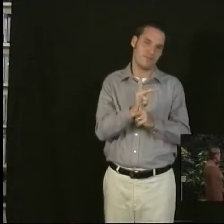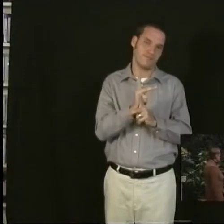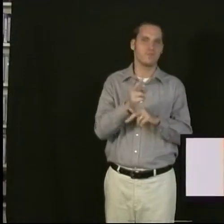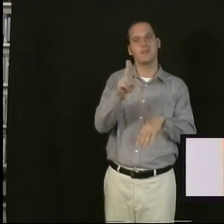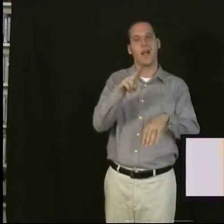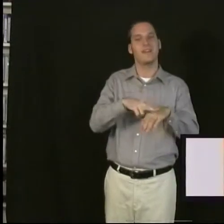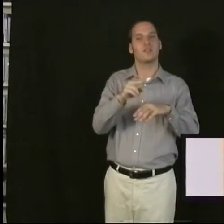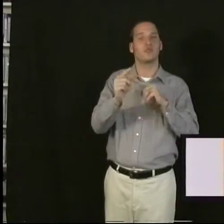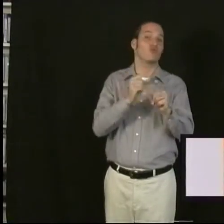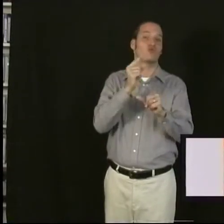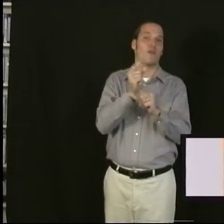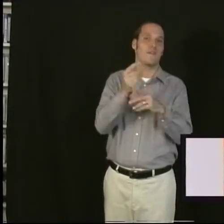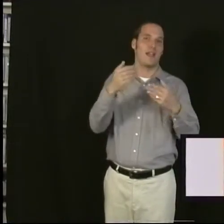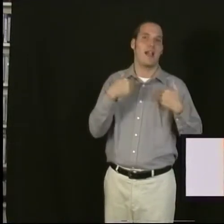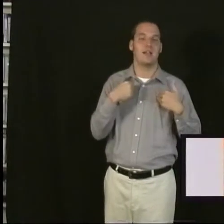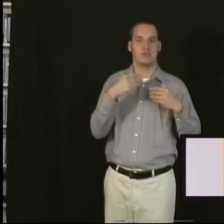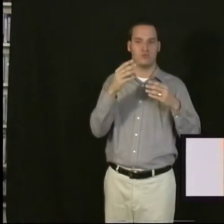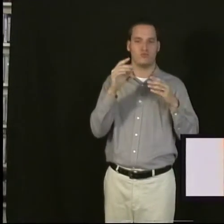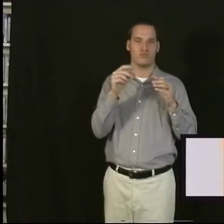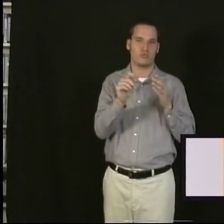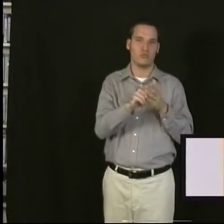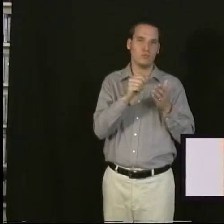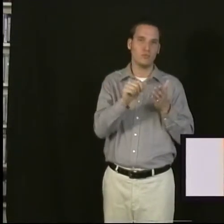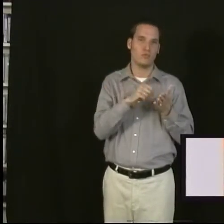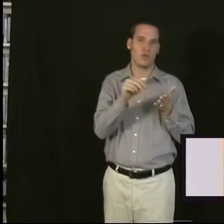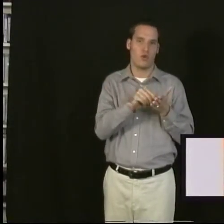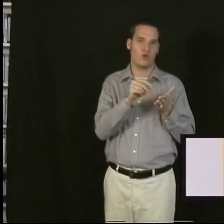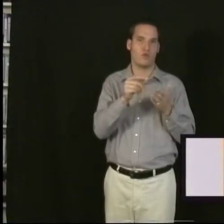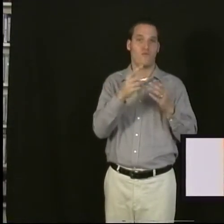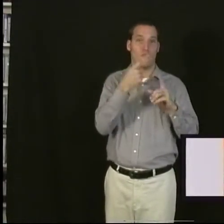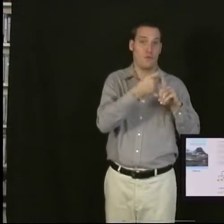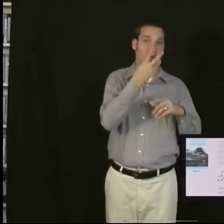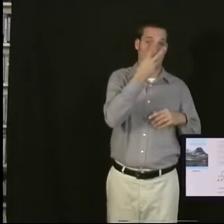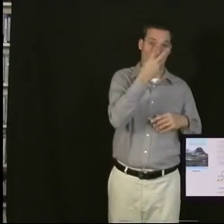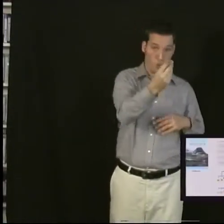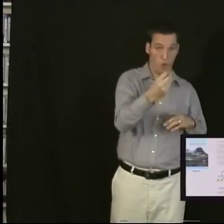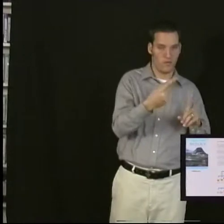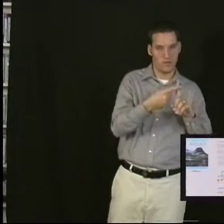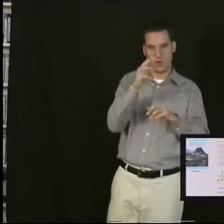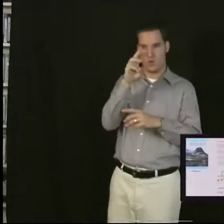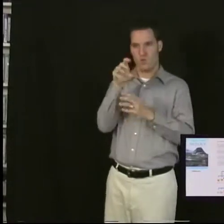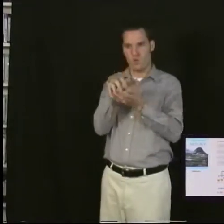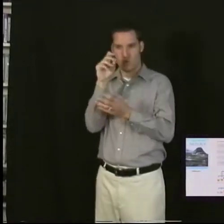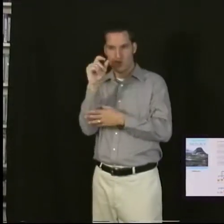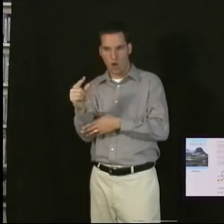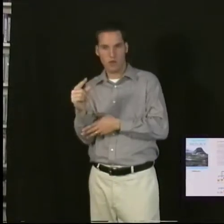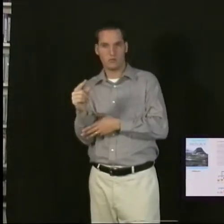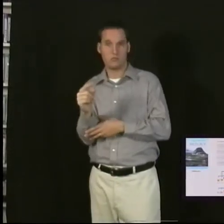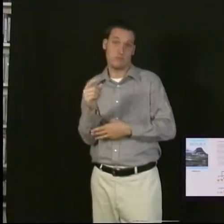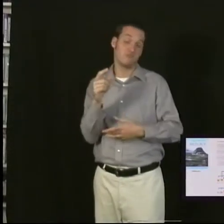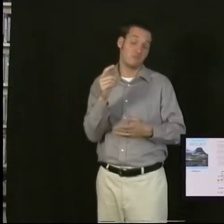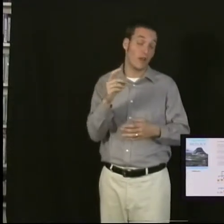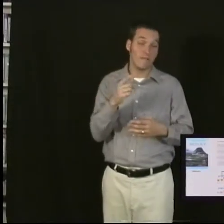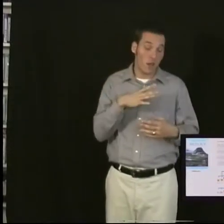has an article, From Wolf to Woof, how the dog evolved from a wolf. I don't argue with that. It probably